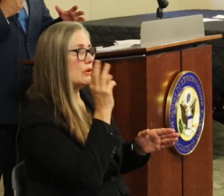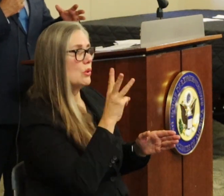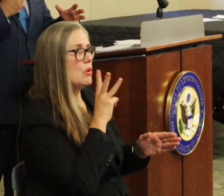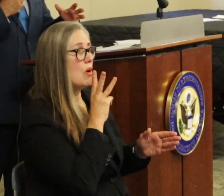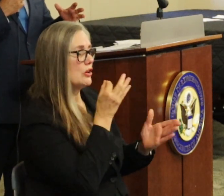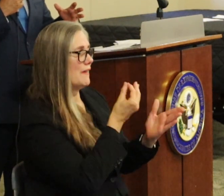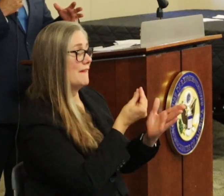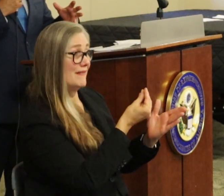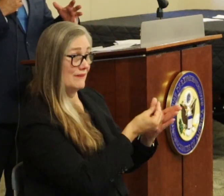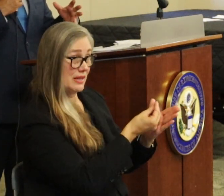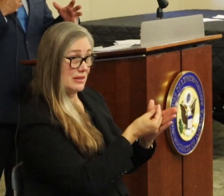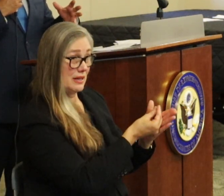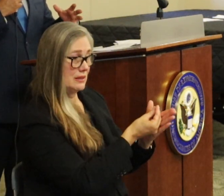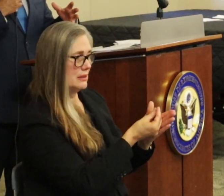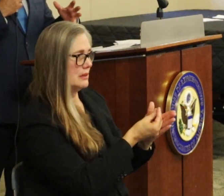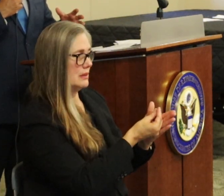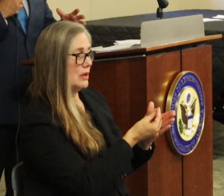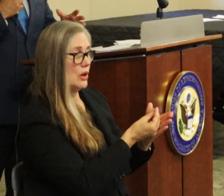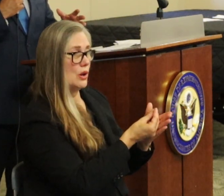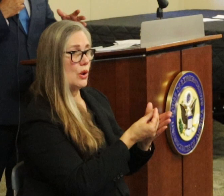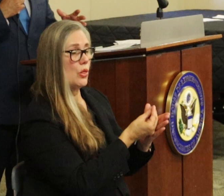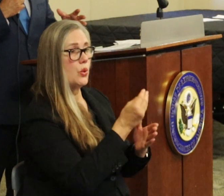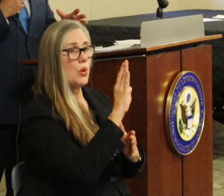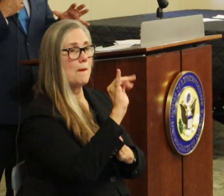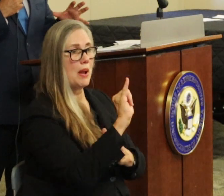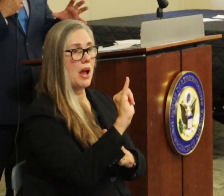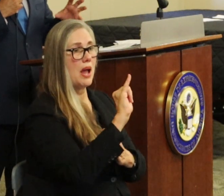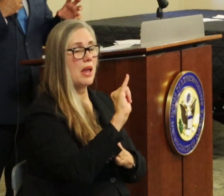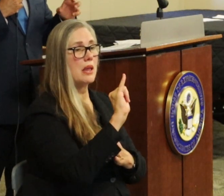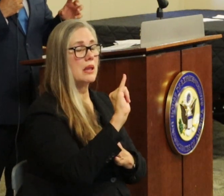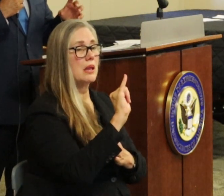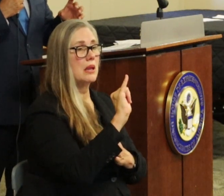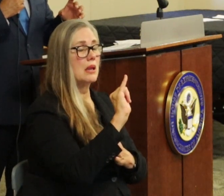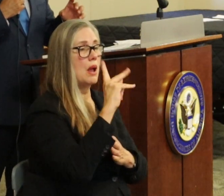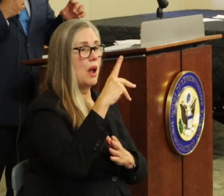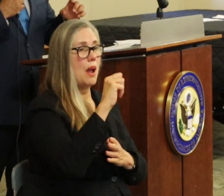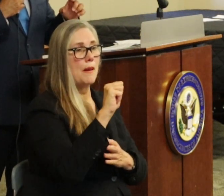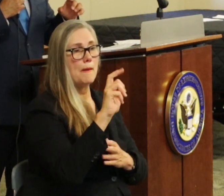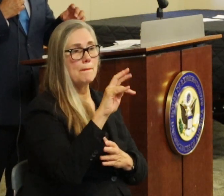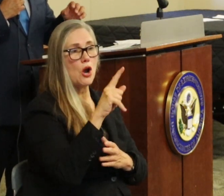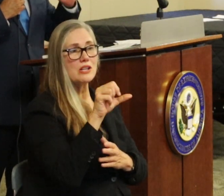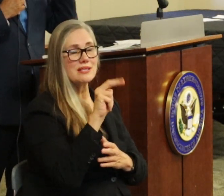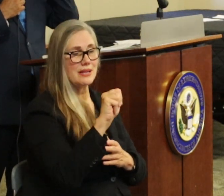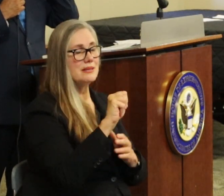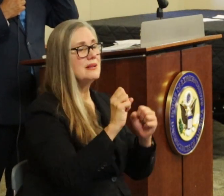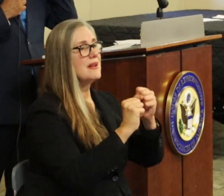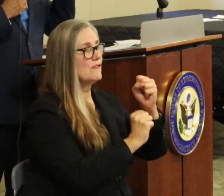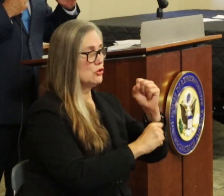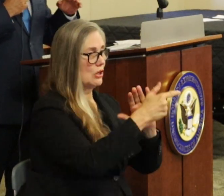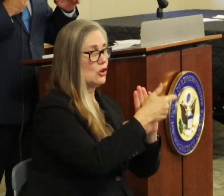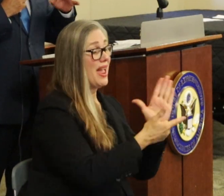funding, through the bipartisan infrastructure law and perhaps some funding from the Inflation Reduction